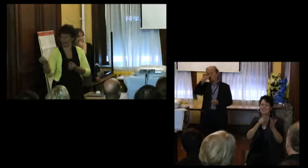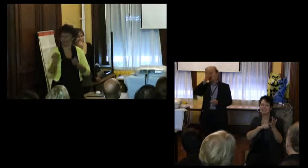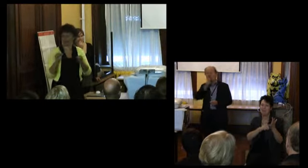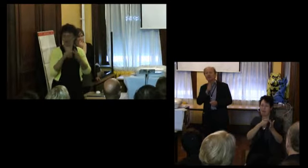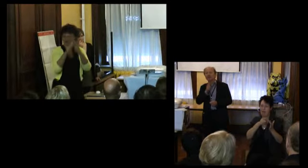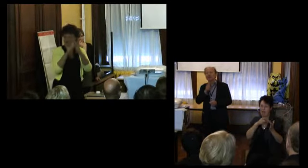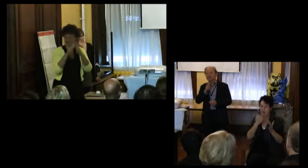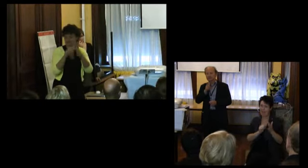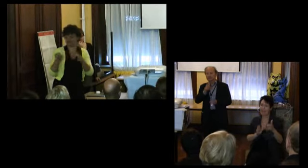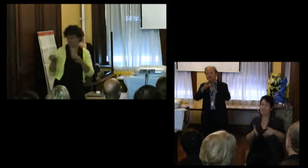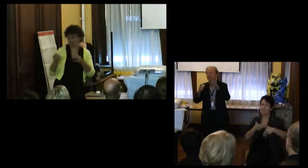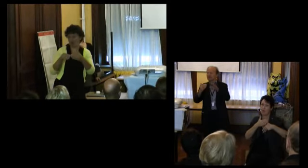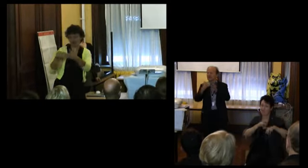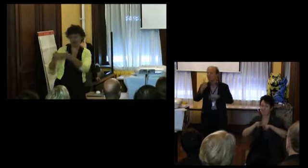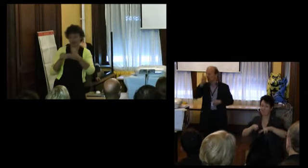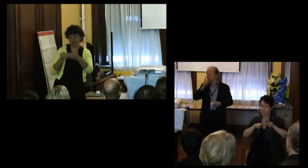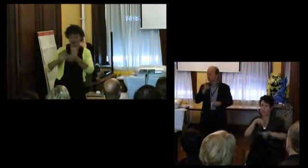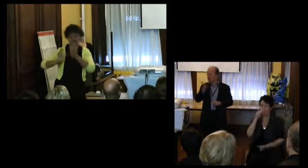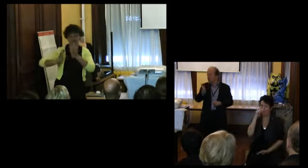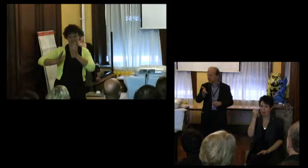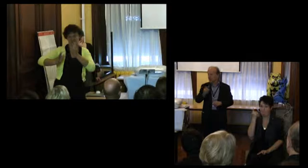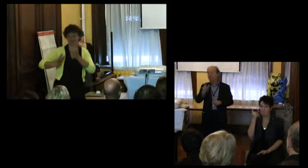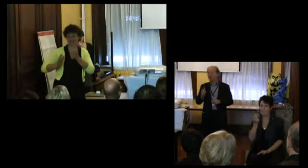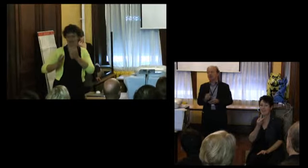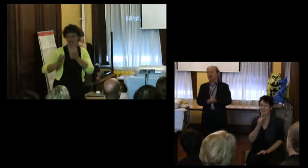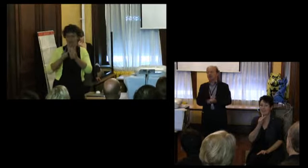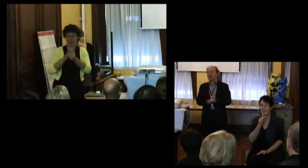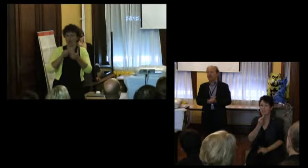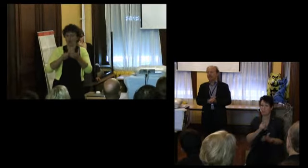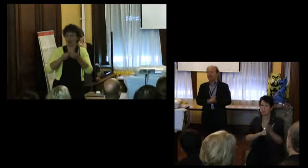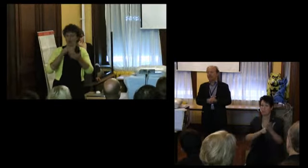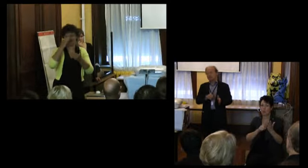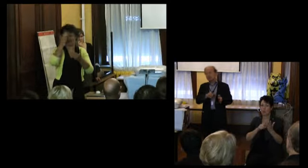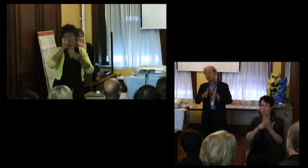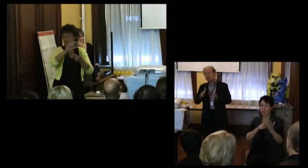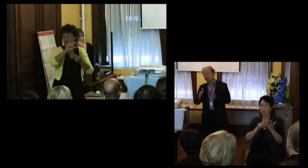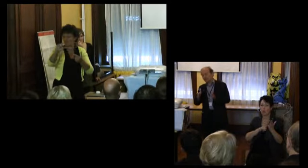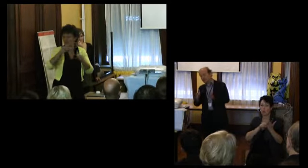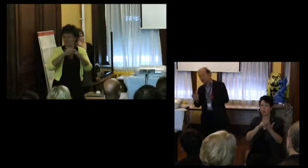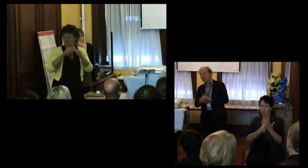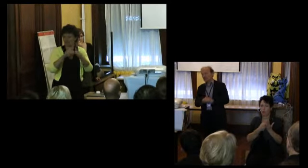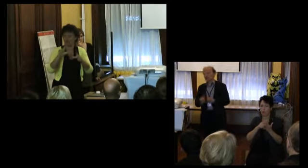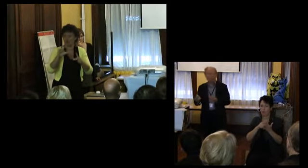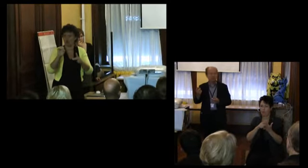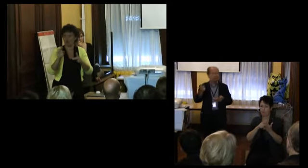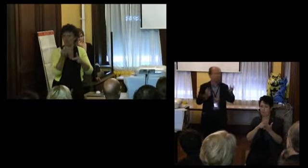France, and then the second one was in the Louvre Museum.